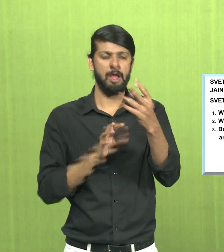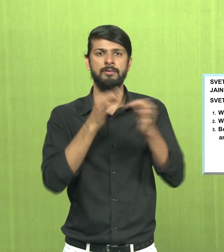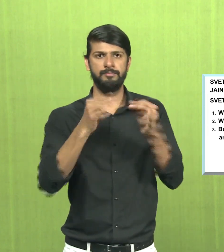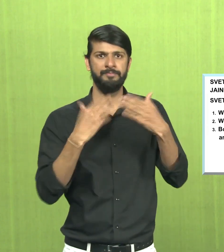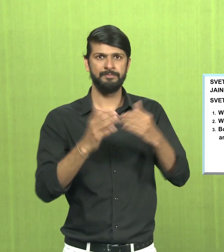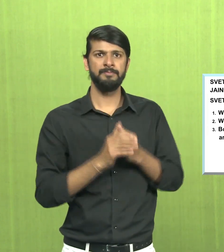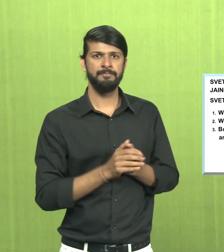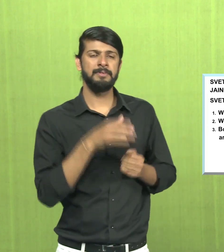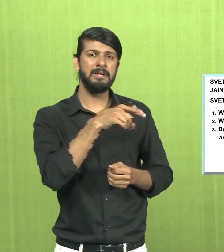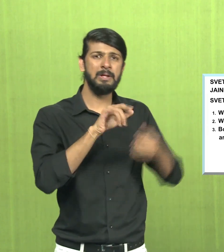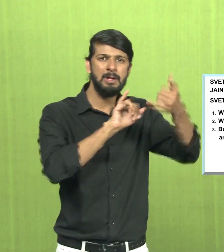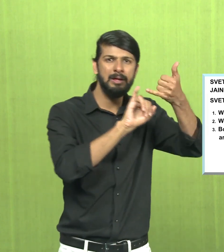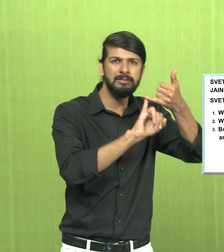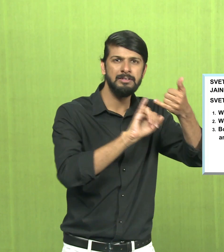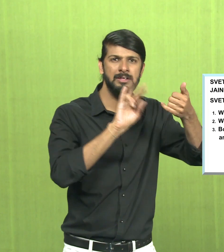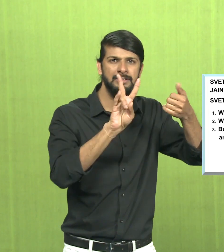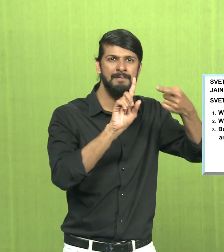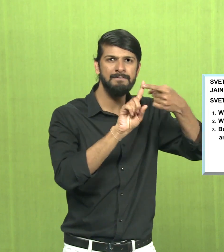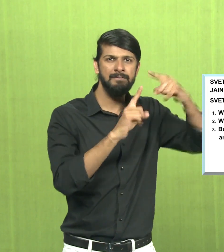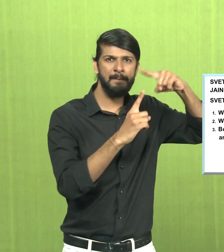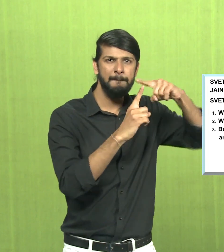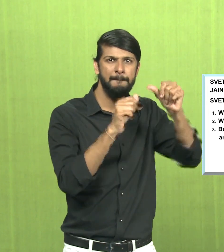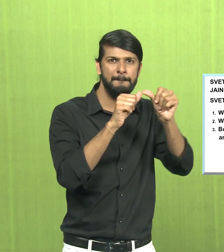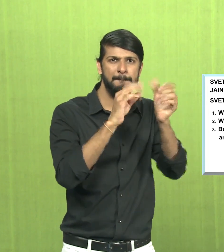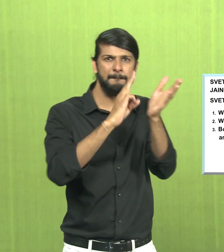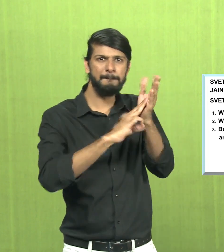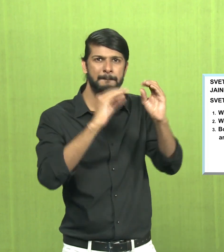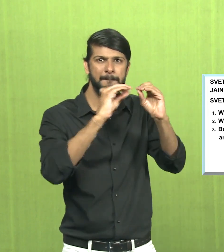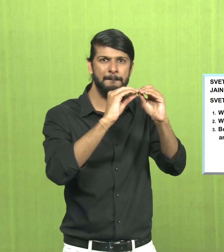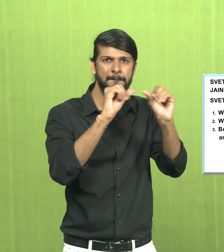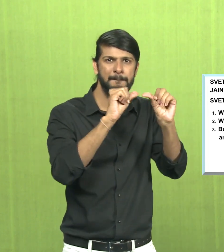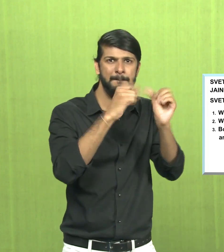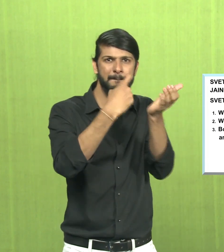The 2 major sects of Jainism, they are known as Shvetambara,